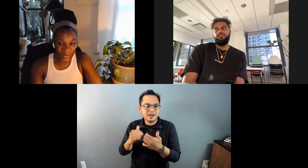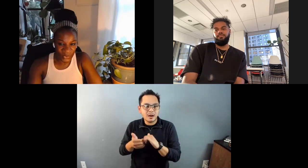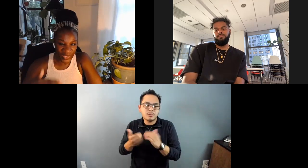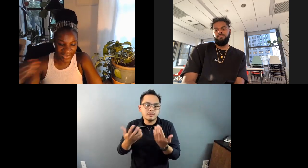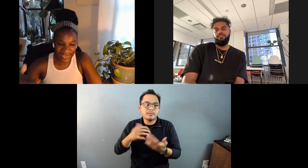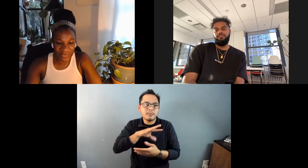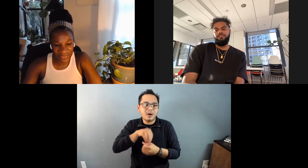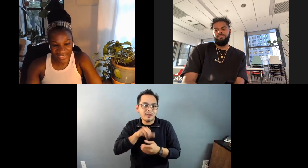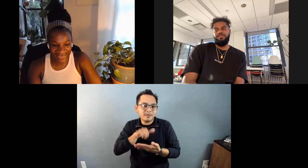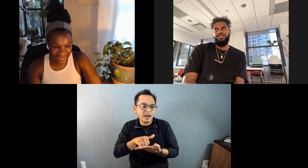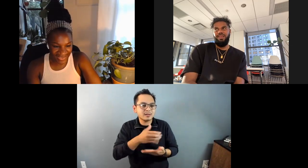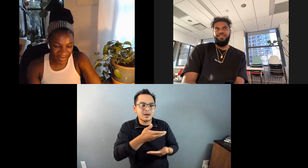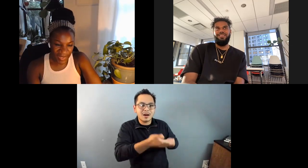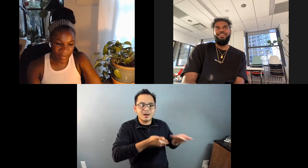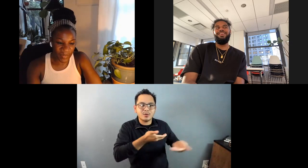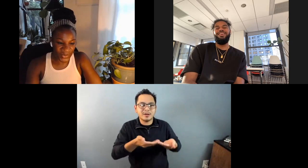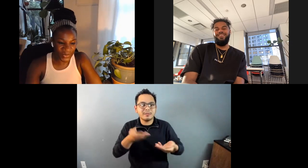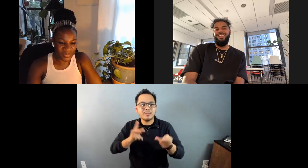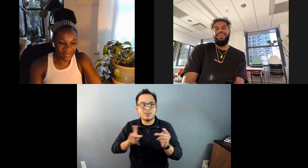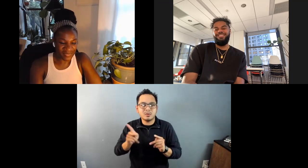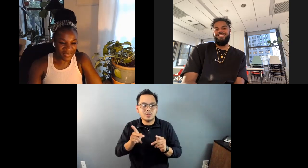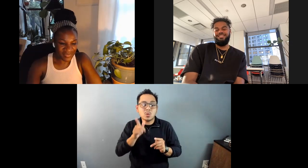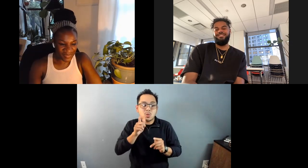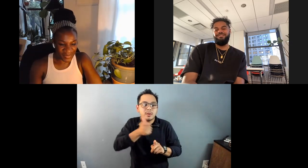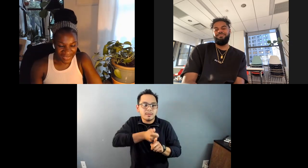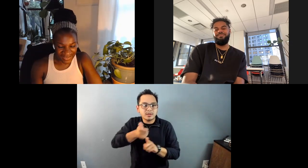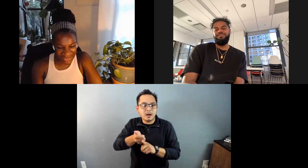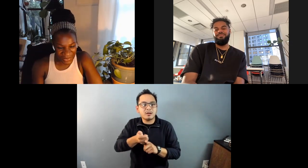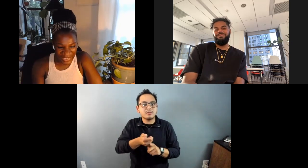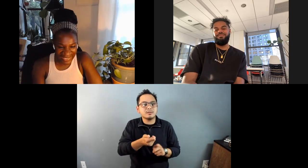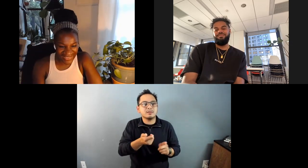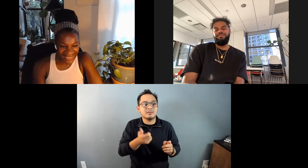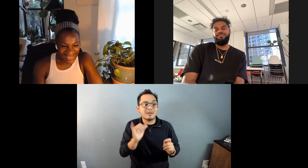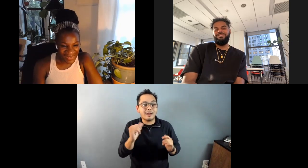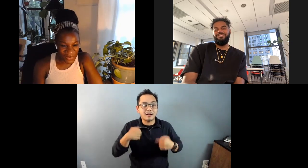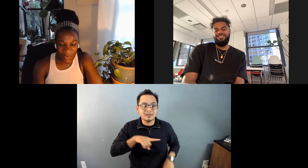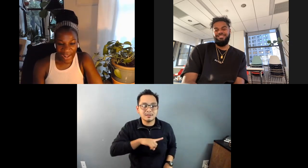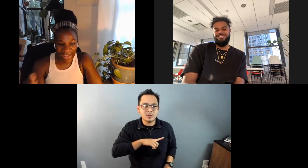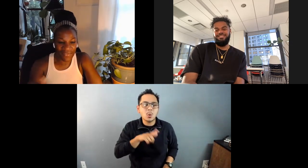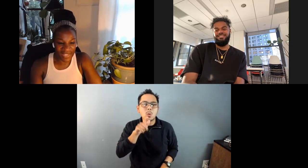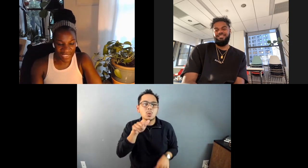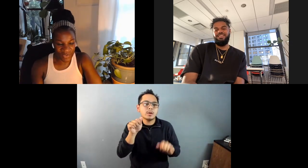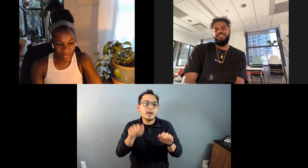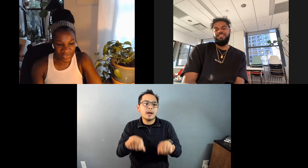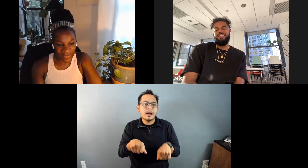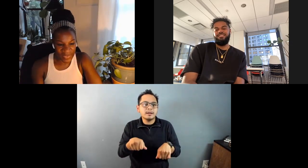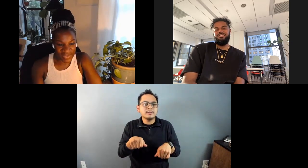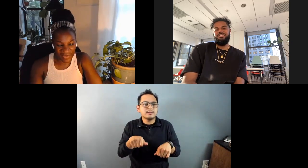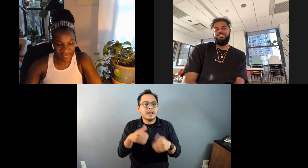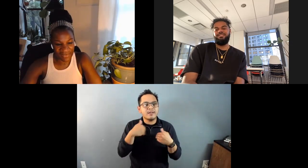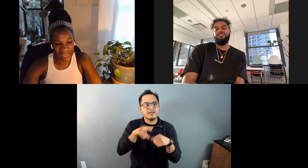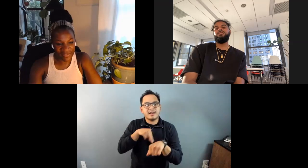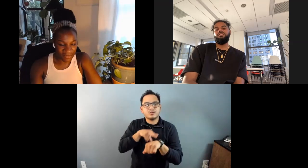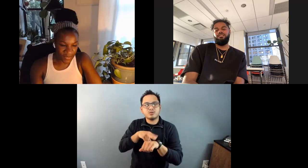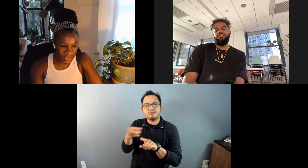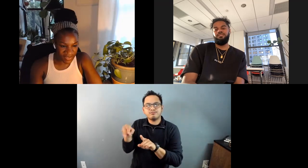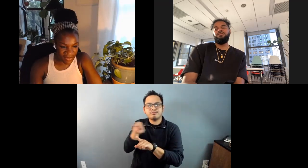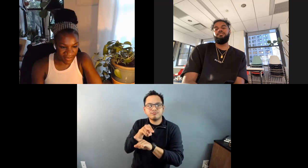like kind of like create that thread Yeah, with I community? mean, Yeah. for me, like it's so natural for me to